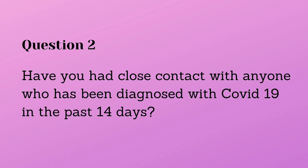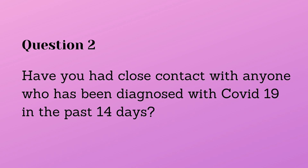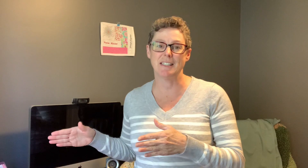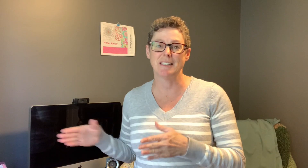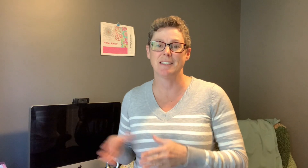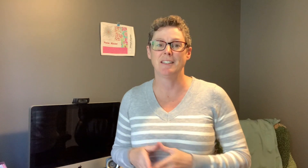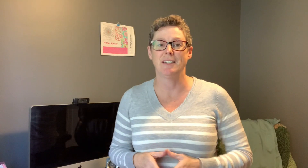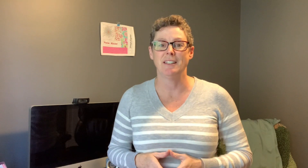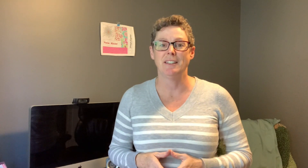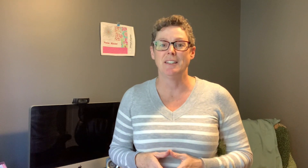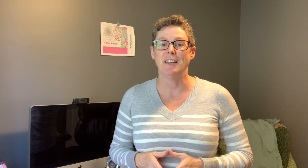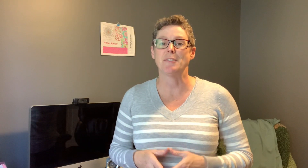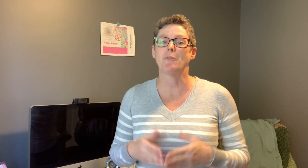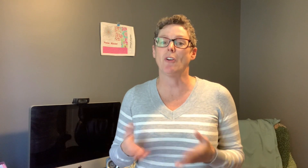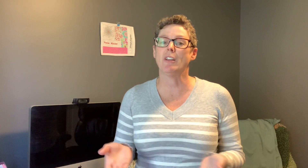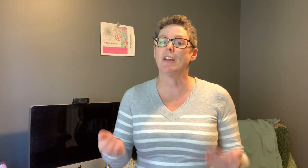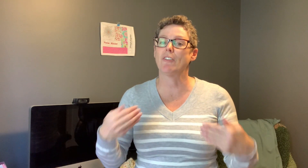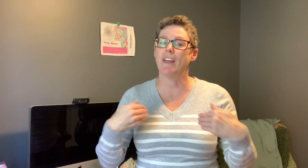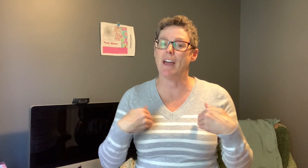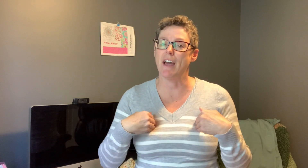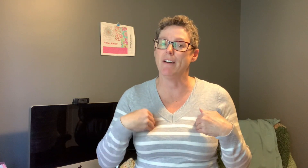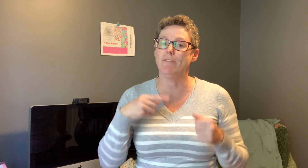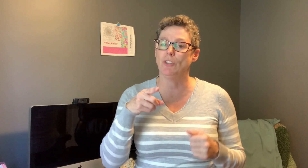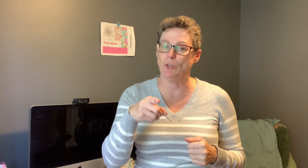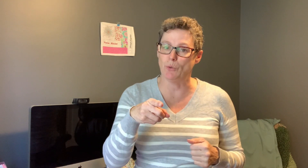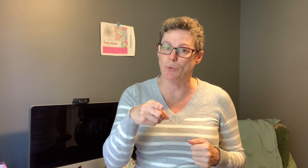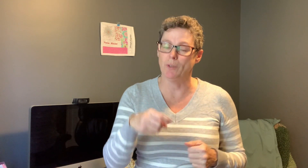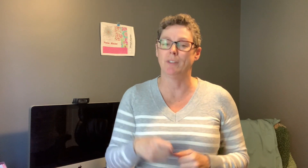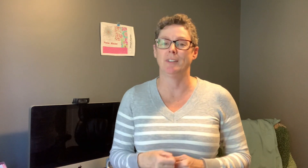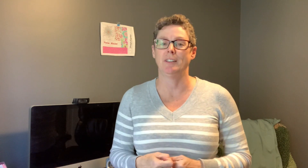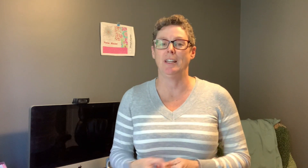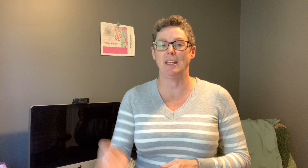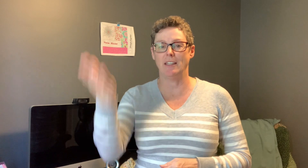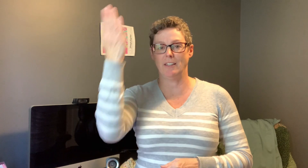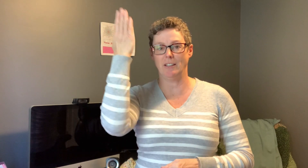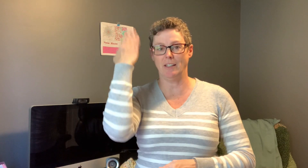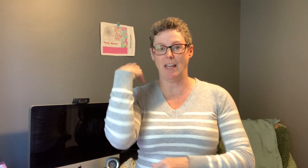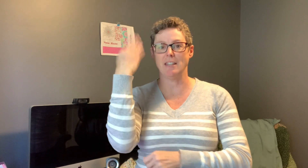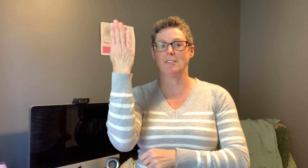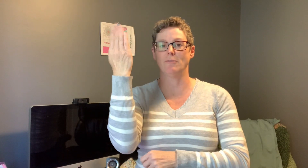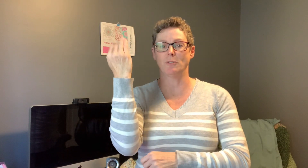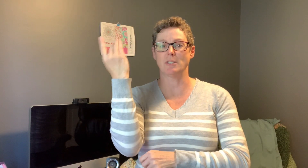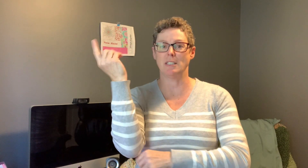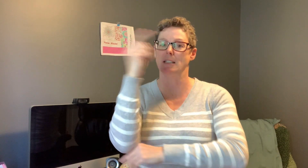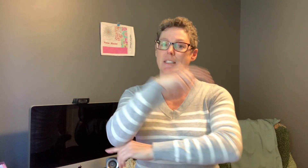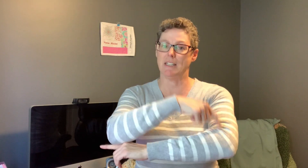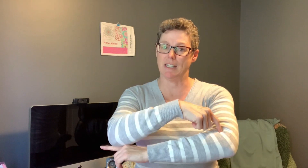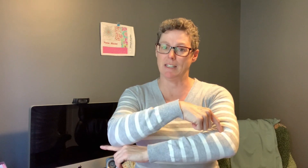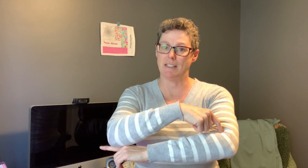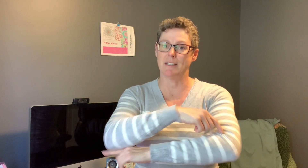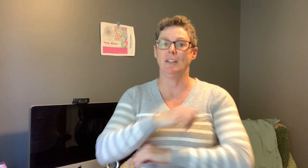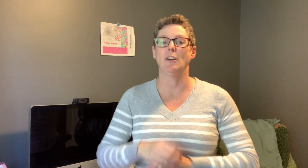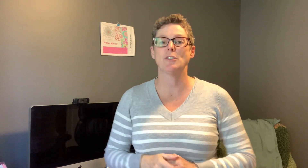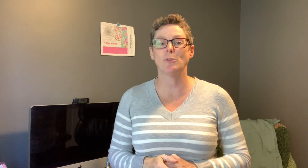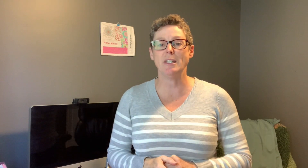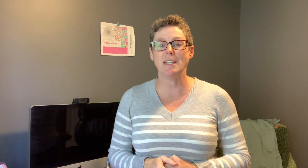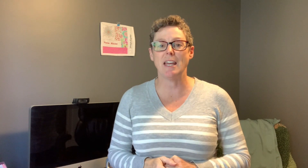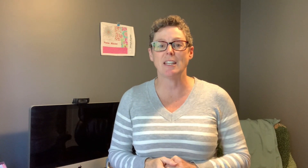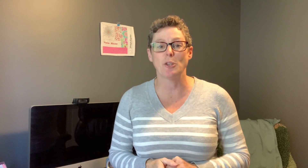days? So we've already covered the have you and in the last 14 days. So let's add in those